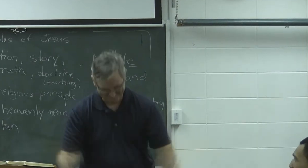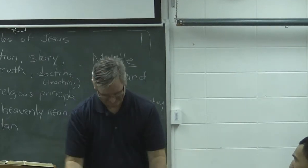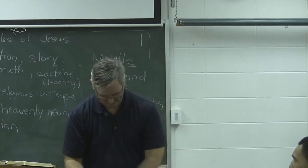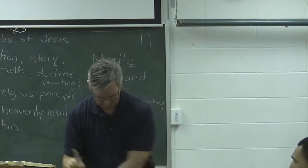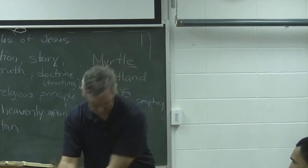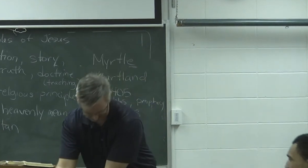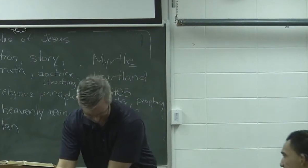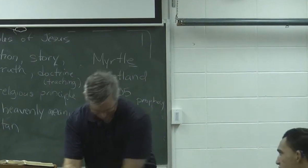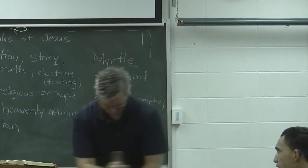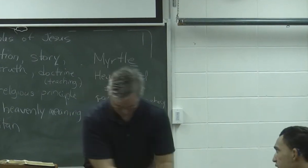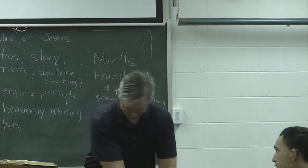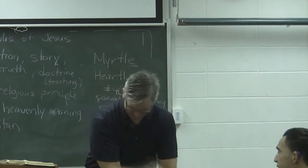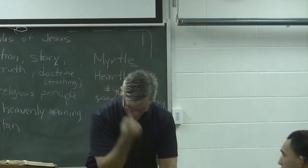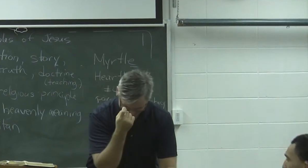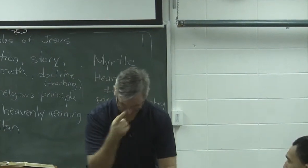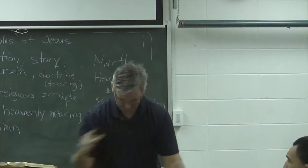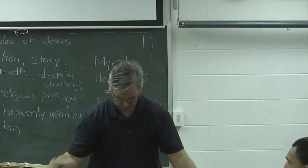now I don't eat oranges.